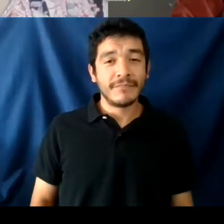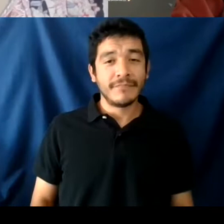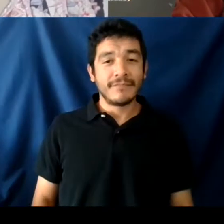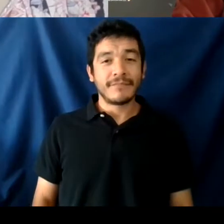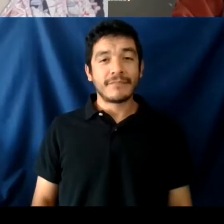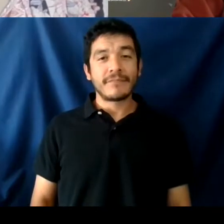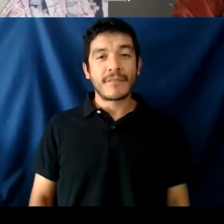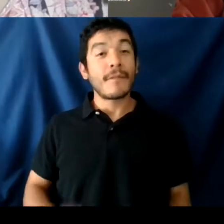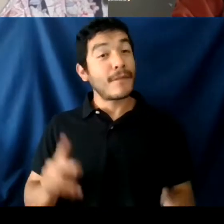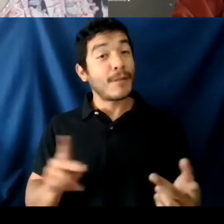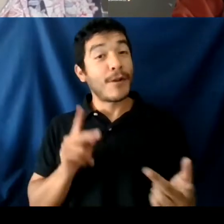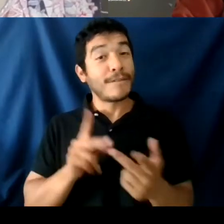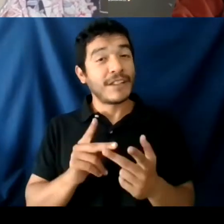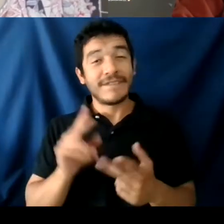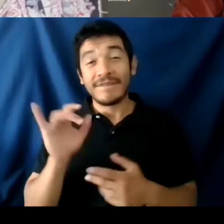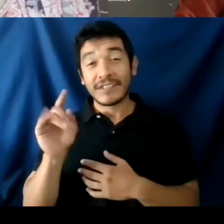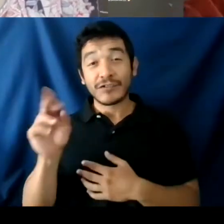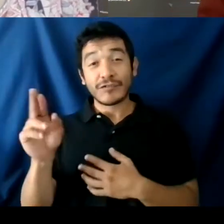Perfect. Victor?